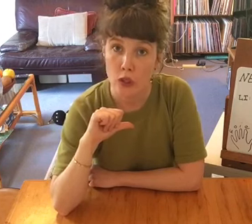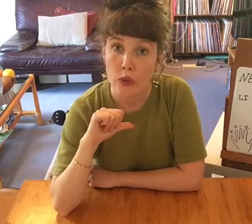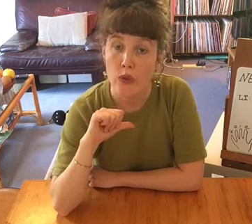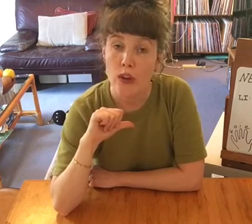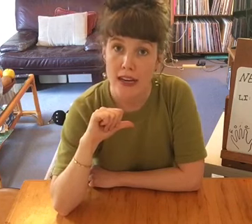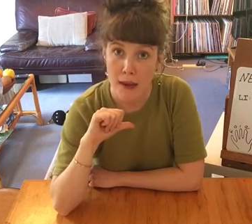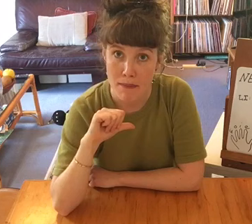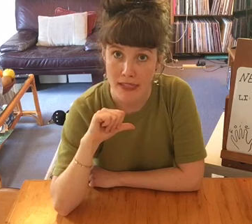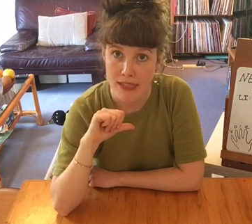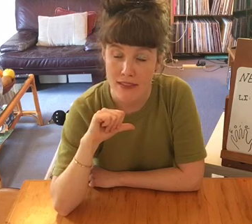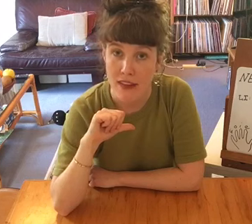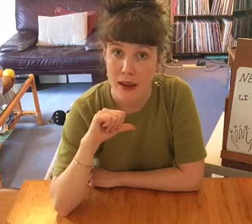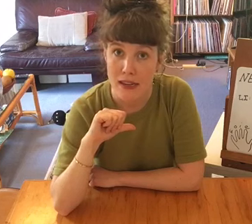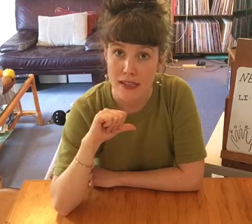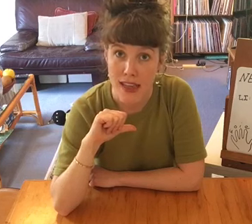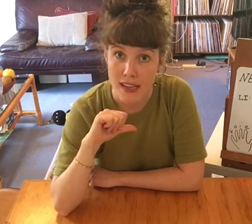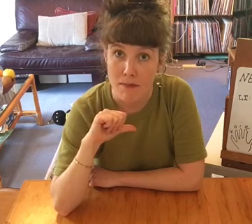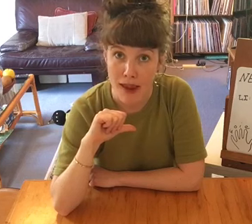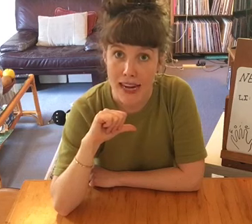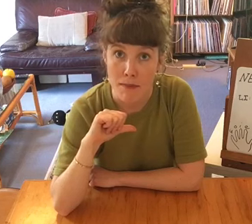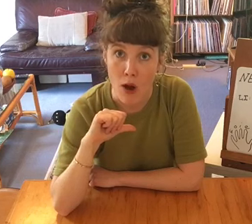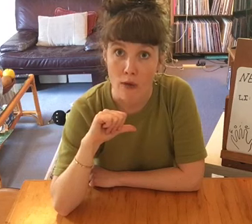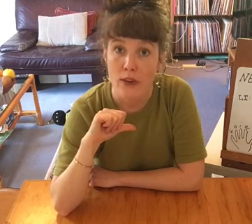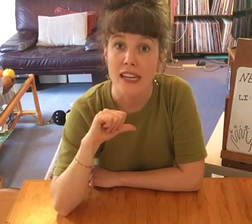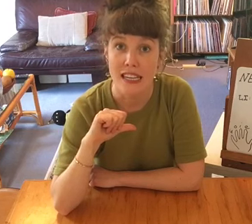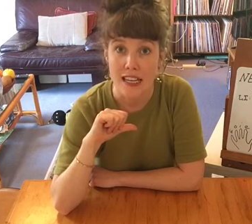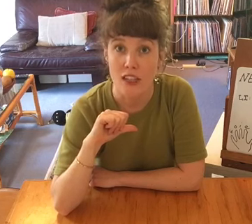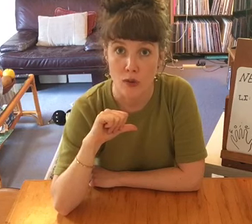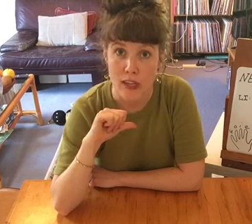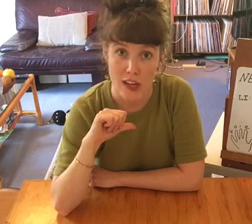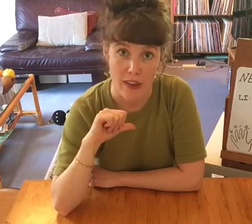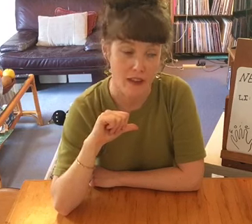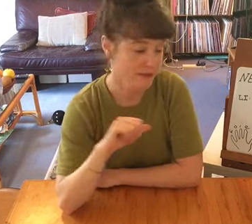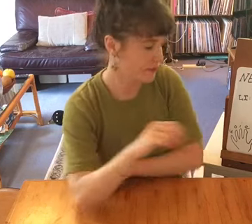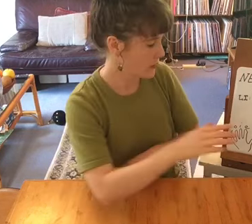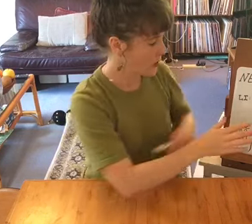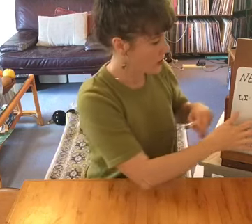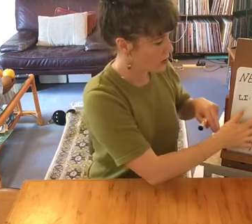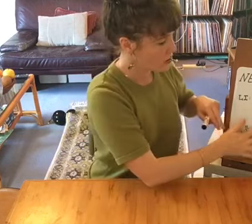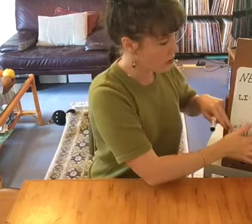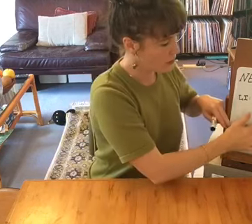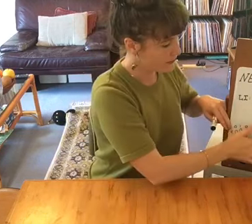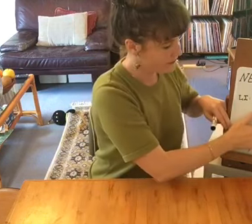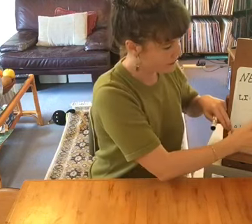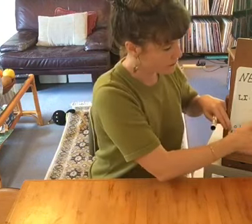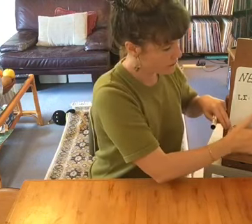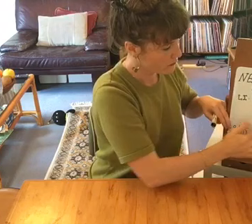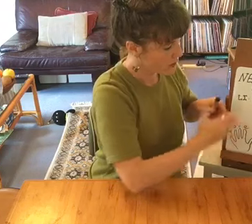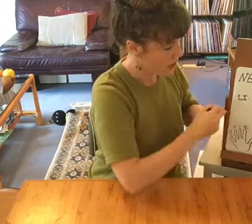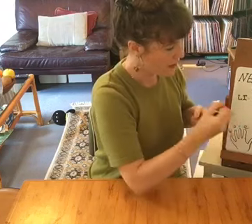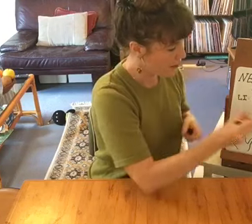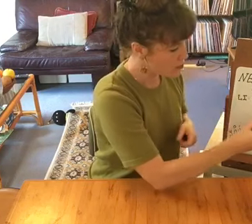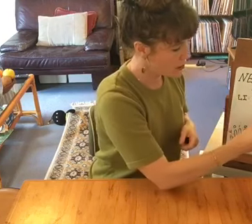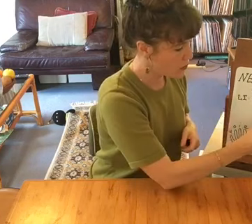two numbers that it's made up of next to each other. So if I'm doing